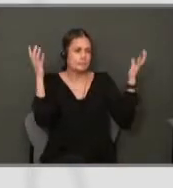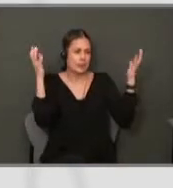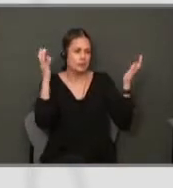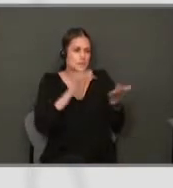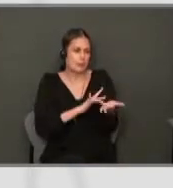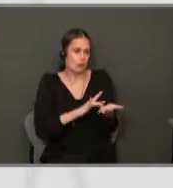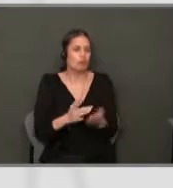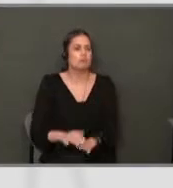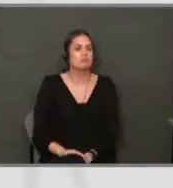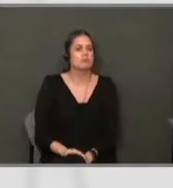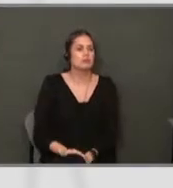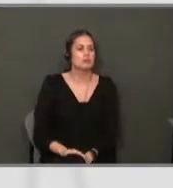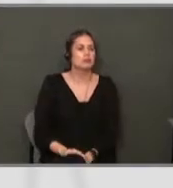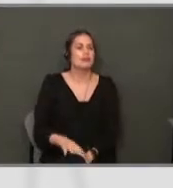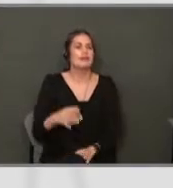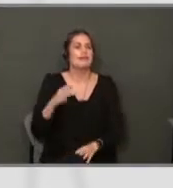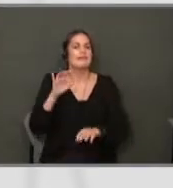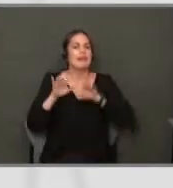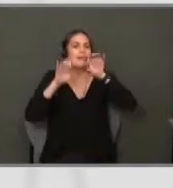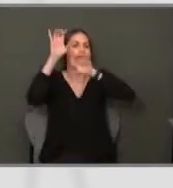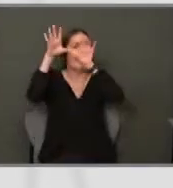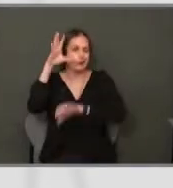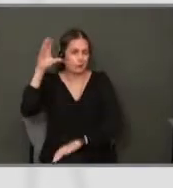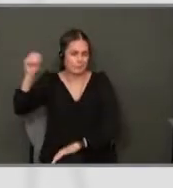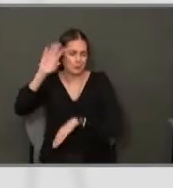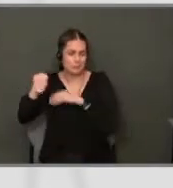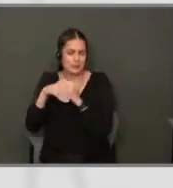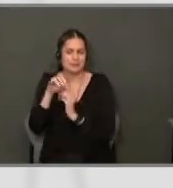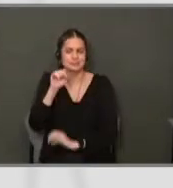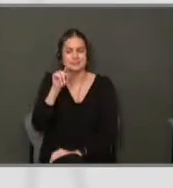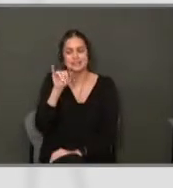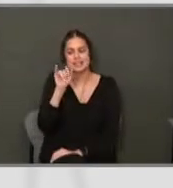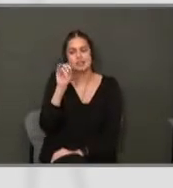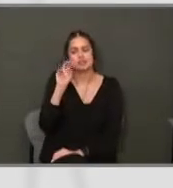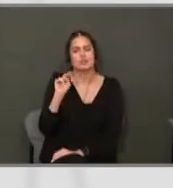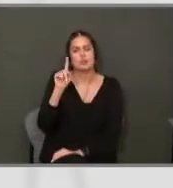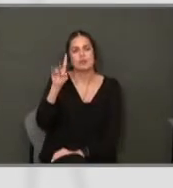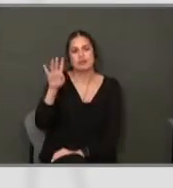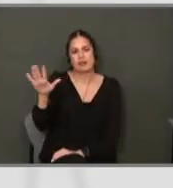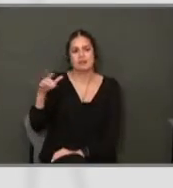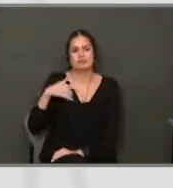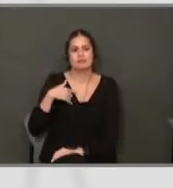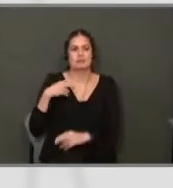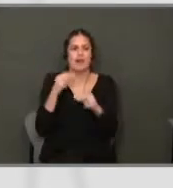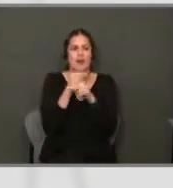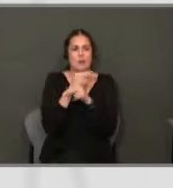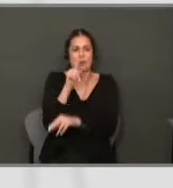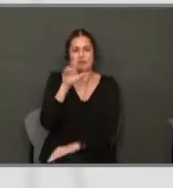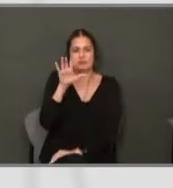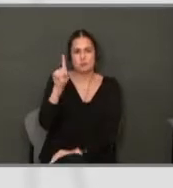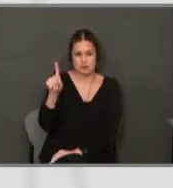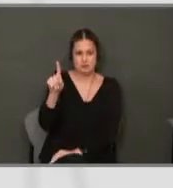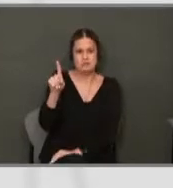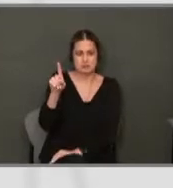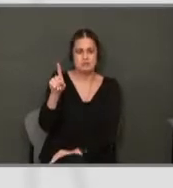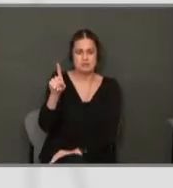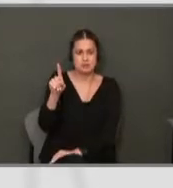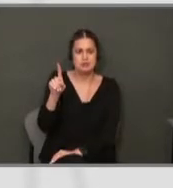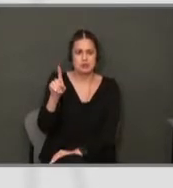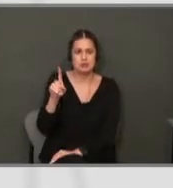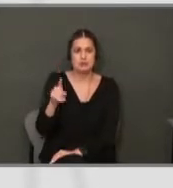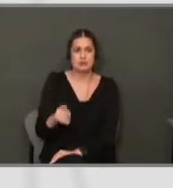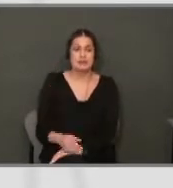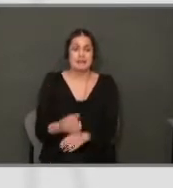new ladder company that'll be added to Fire Station 45 off of 151. We also have funds in